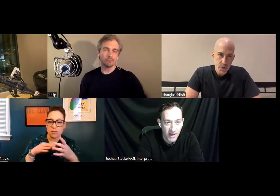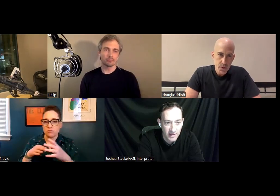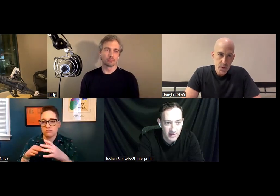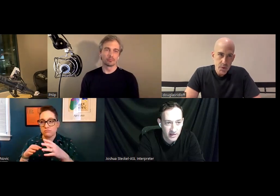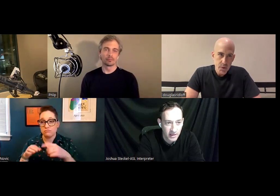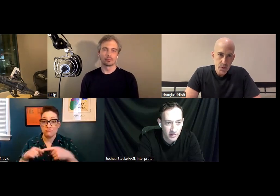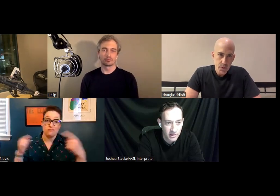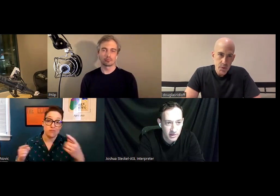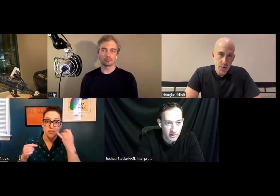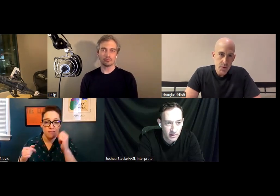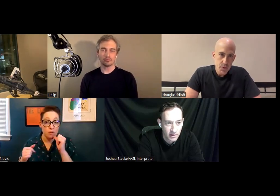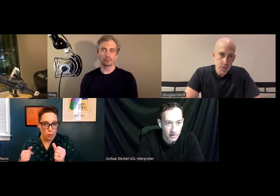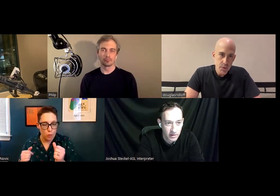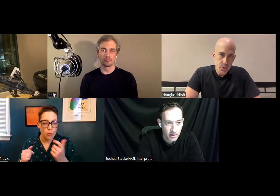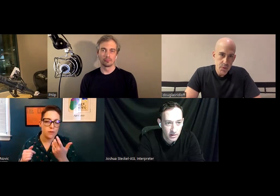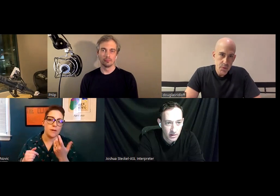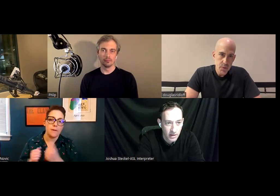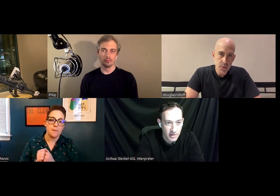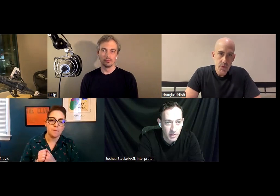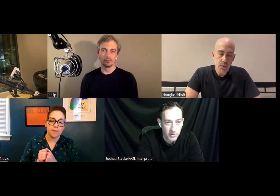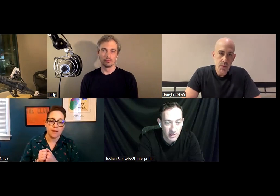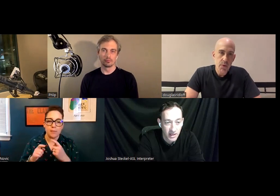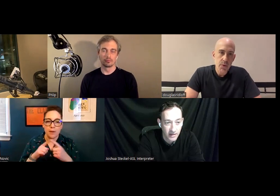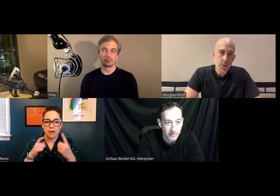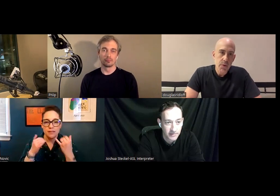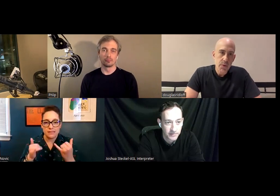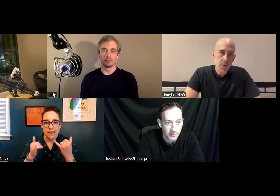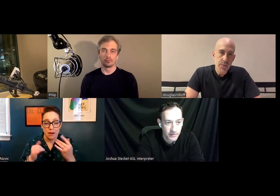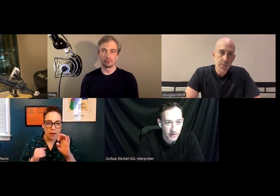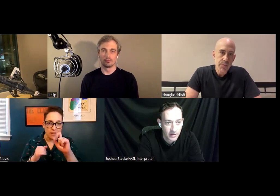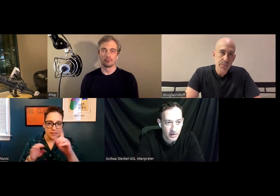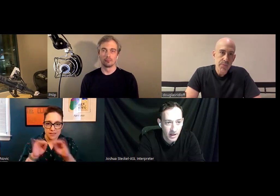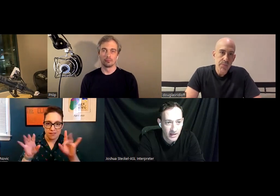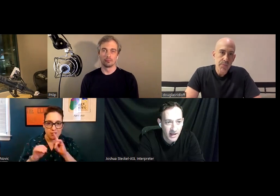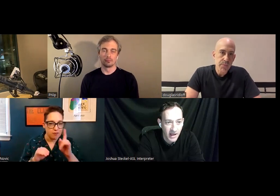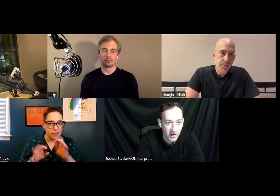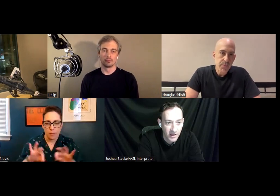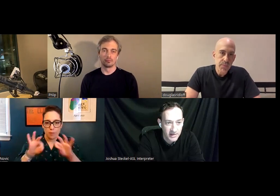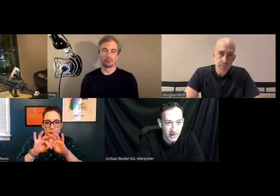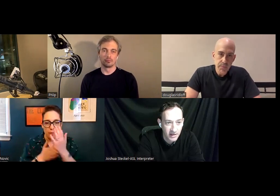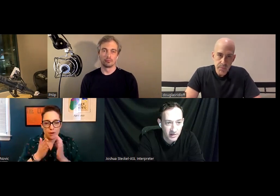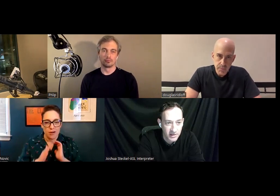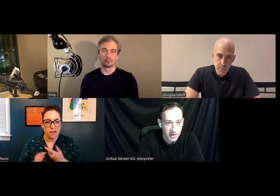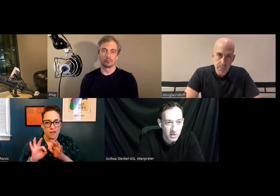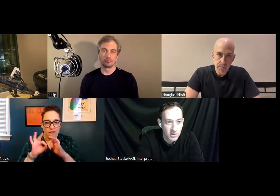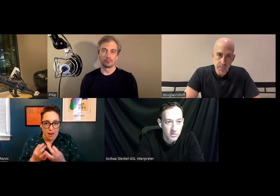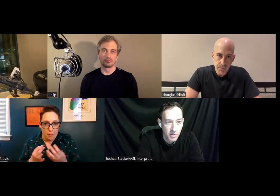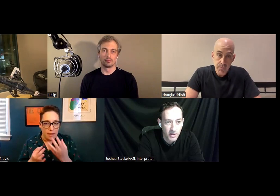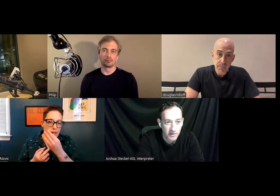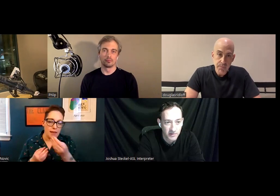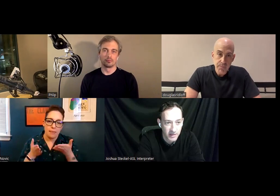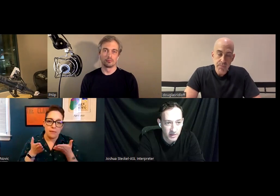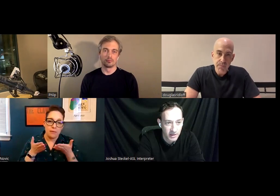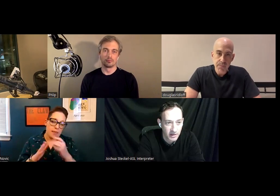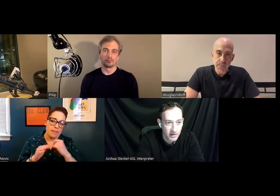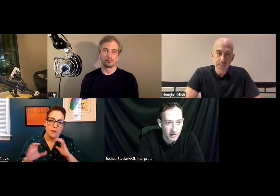when you have access to language as opposed to not. And now ASL is a huge